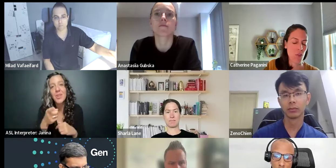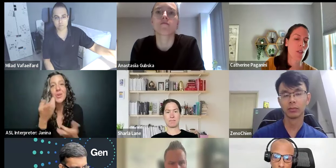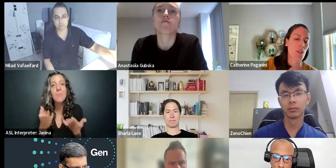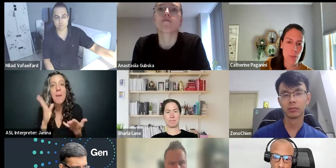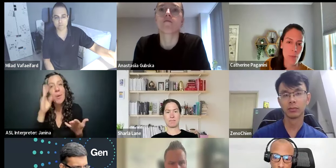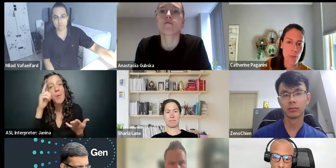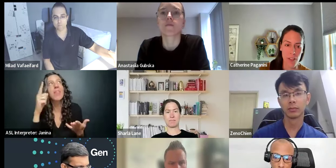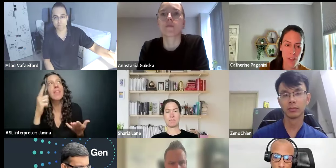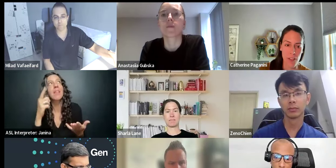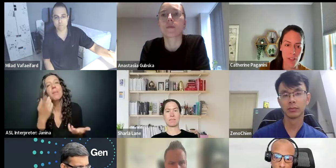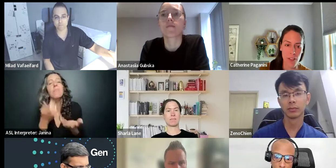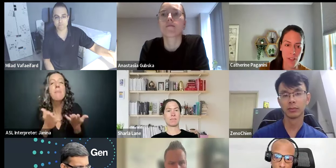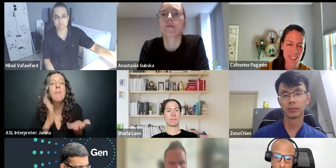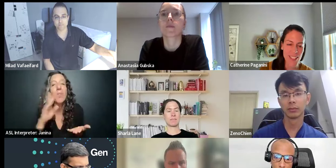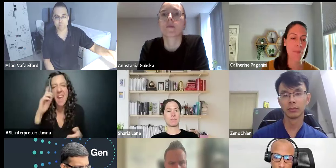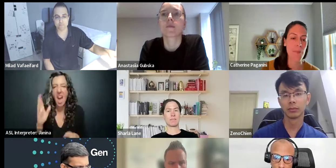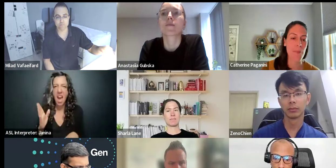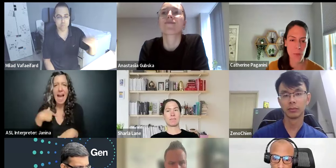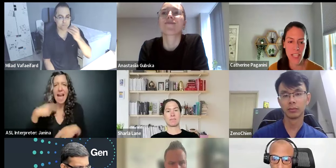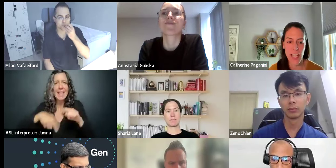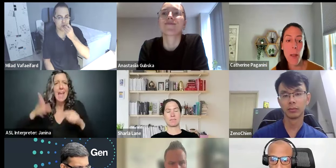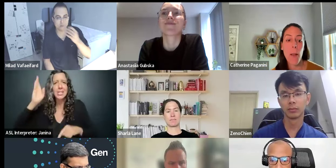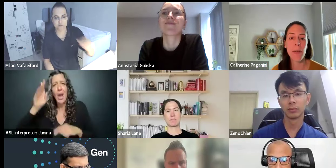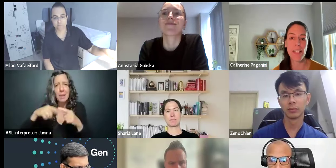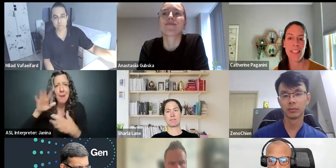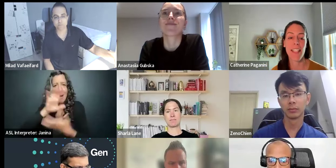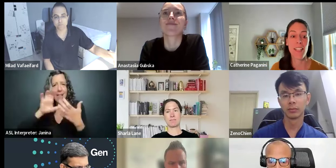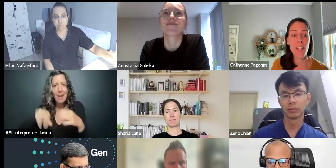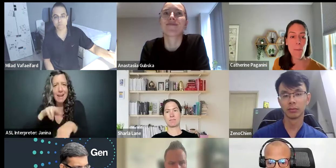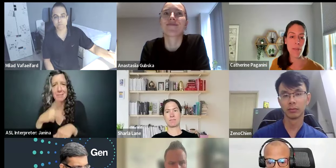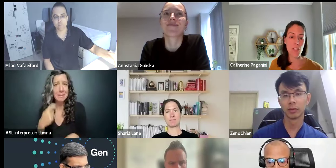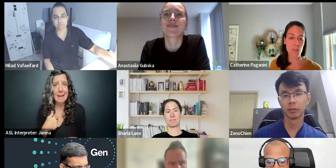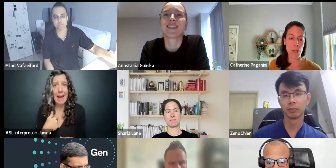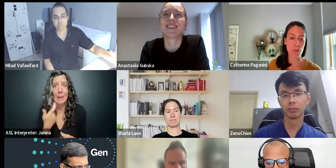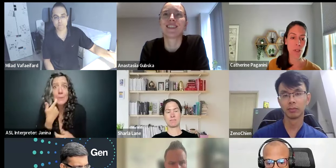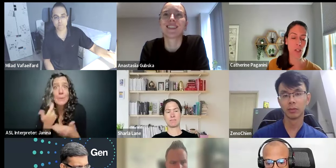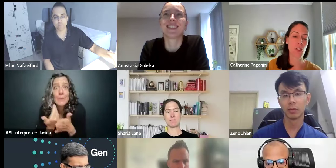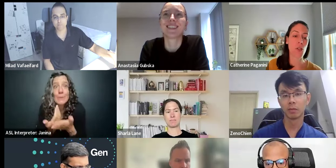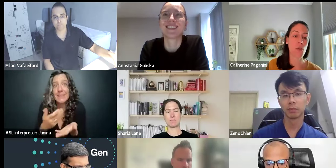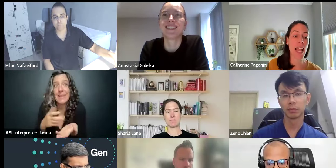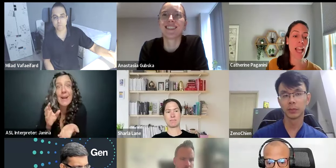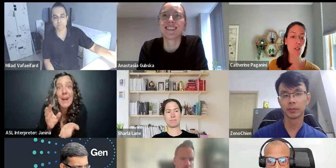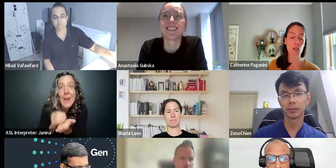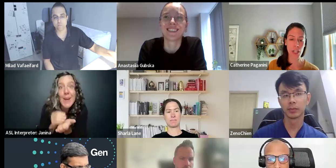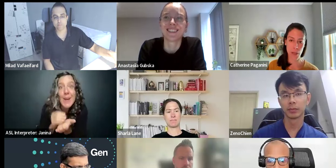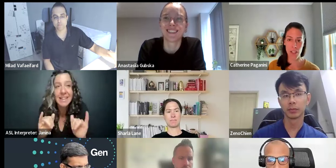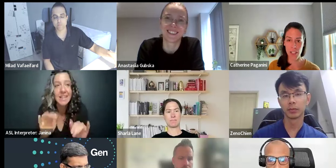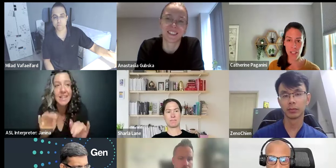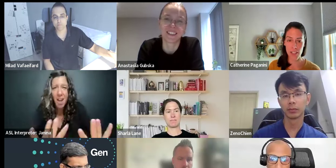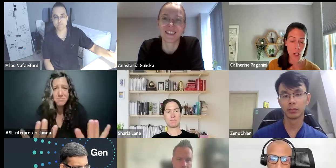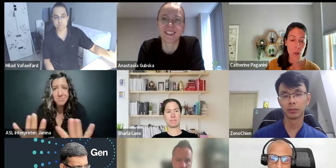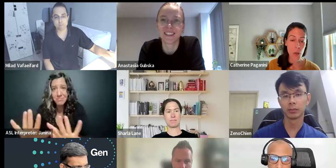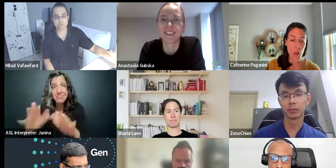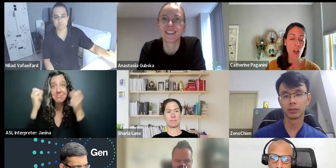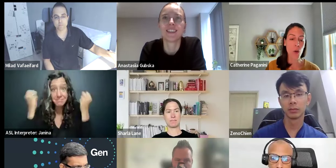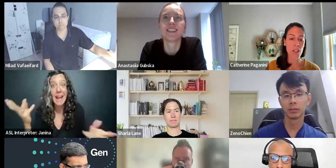cannot do a talk about cloud native, right? Because it's like, I'm not an expert yet. But there are a bunch of people who are new too. And as you